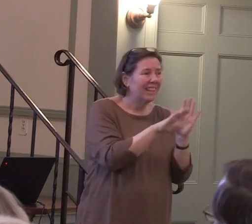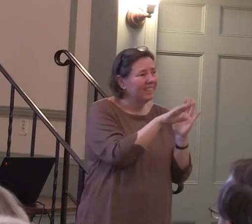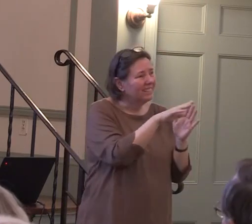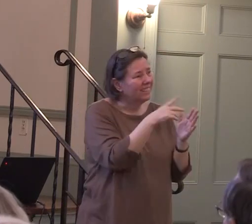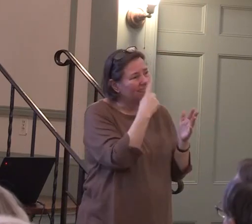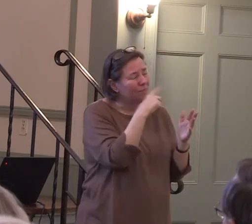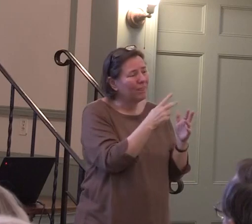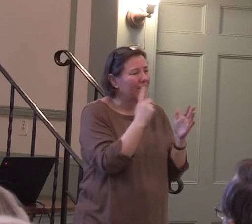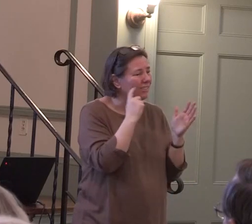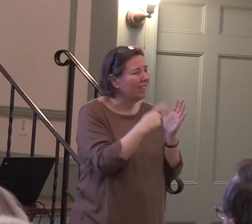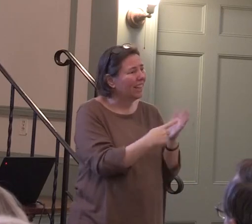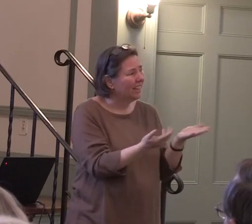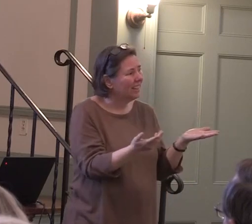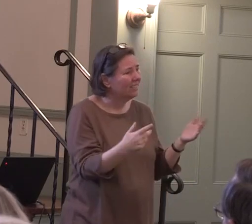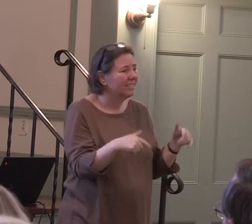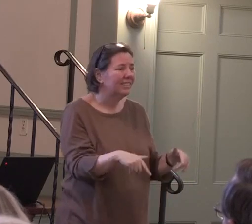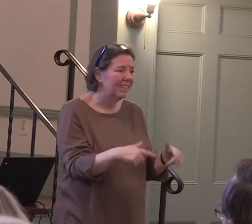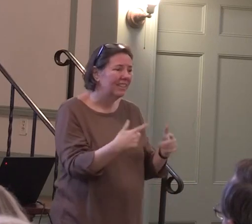recognize that.